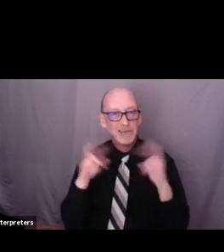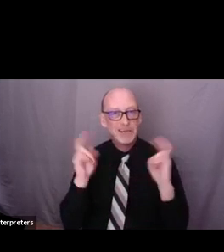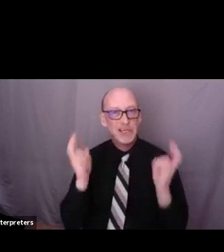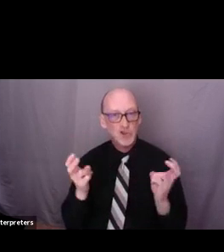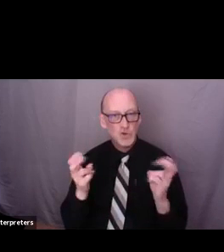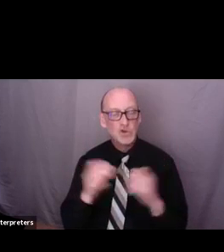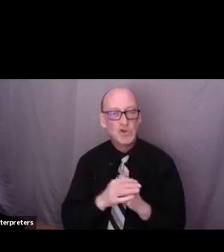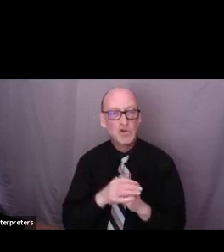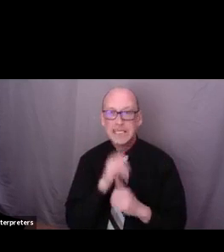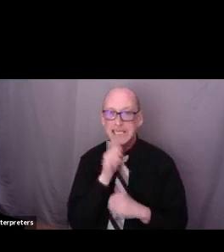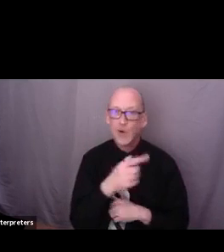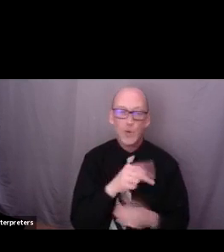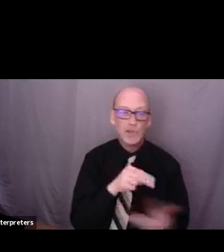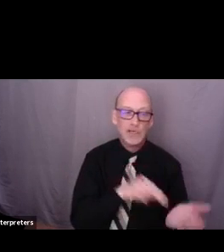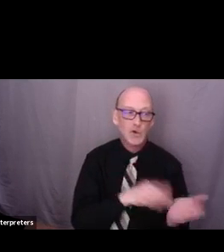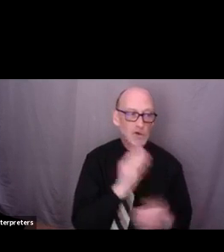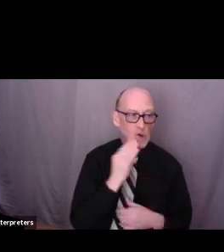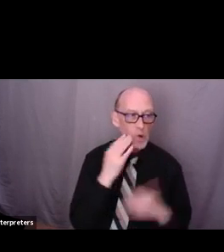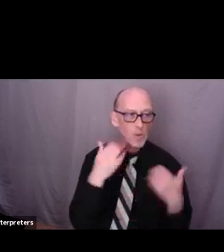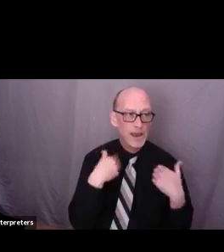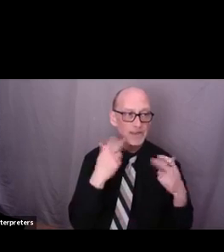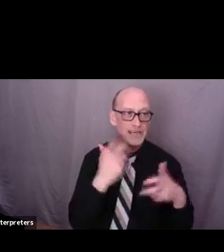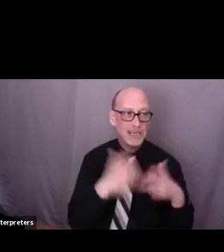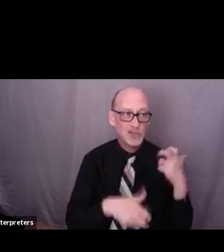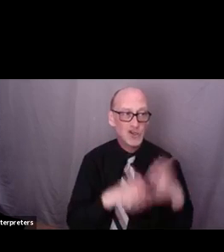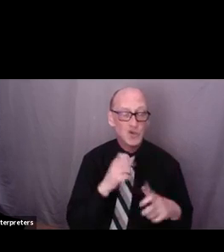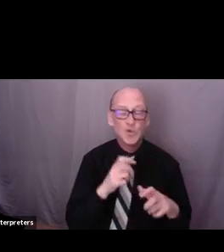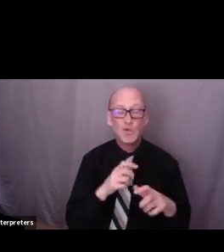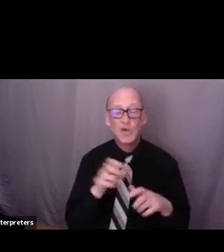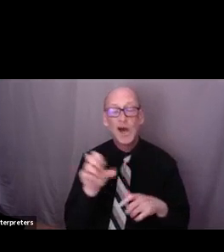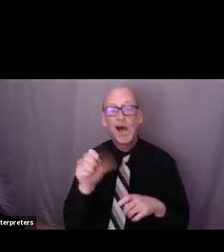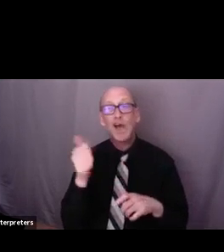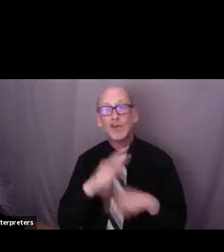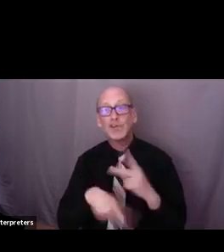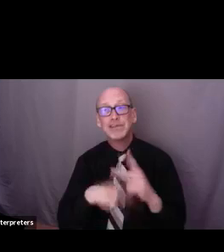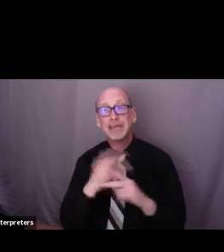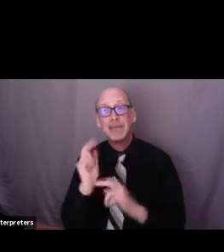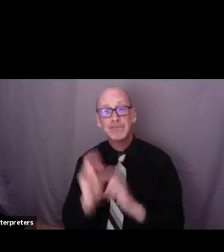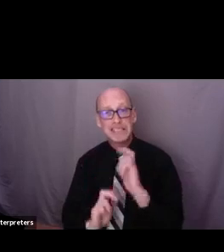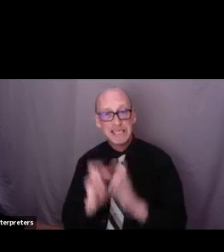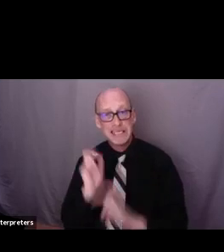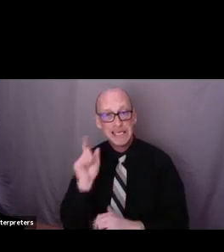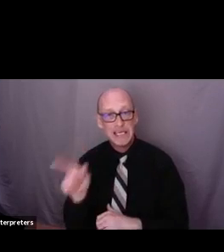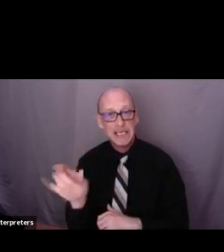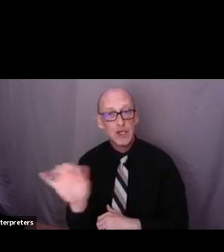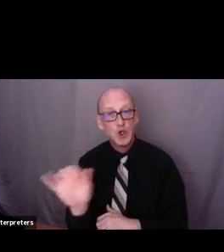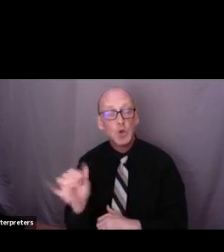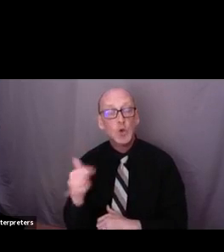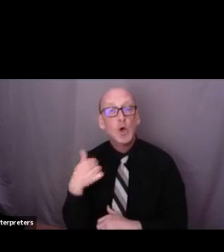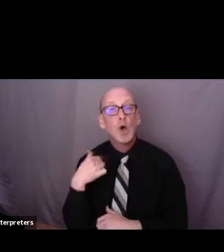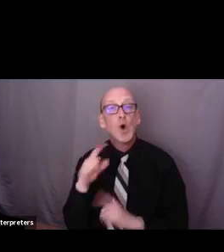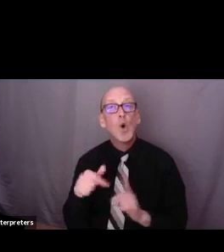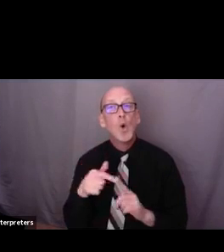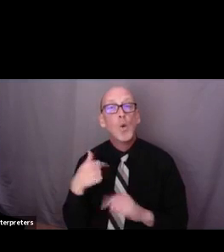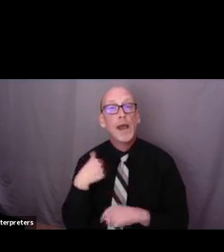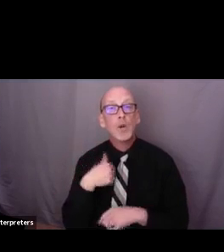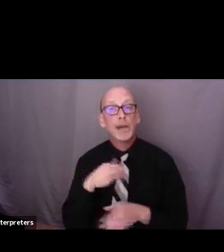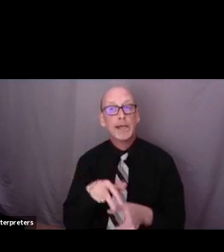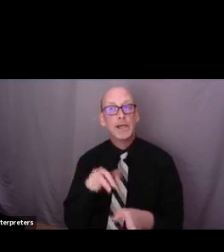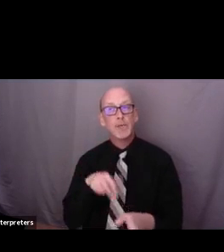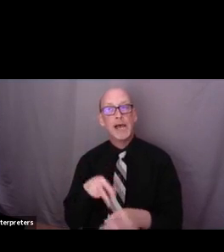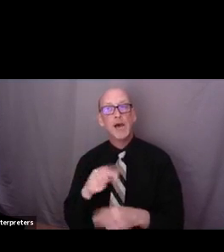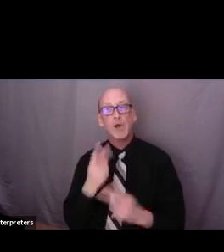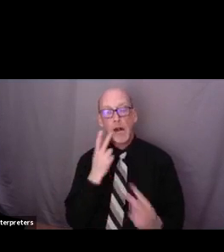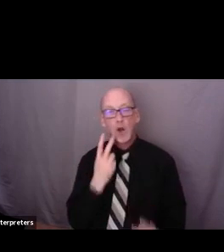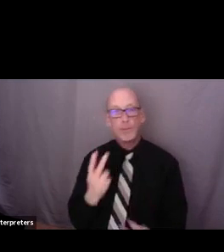nursing homes that are having issues. And I think as we come out of this and take a look back at